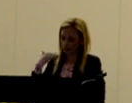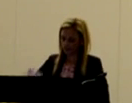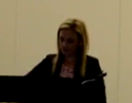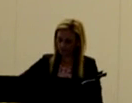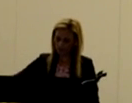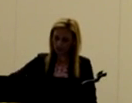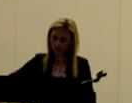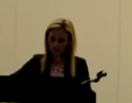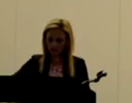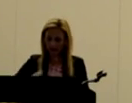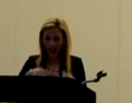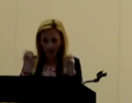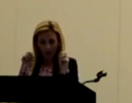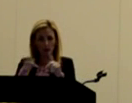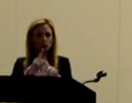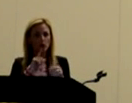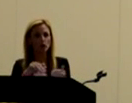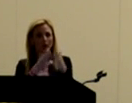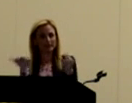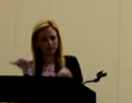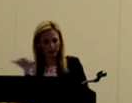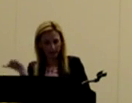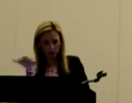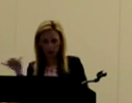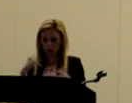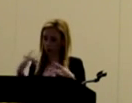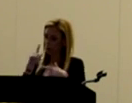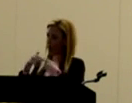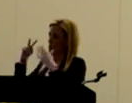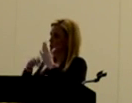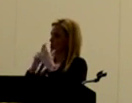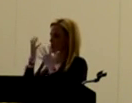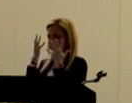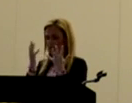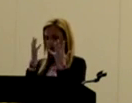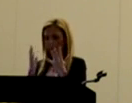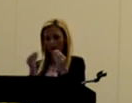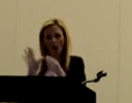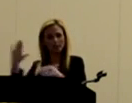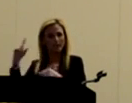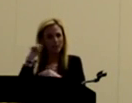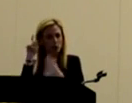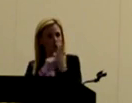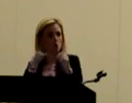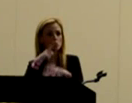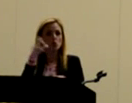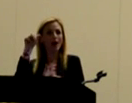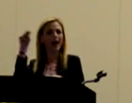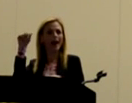Well, about 15 years ago, I had the opportunity to address similar concerns when a reader who was saddened about the loss of